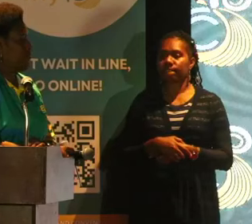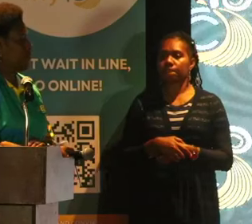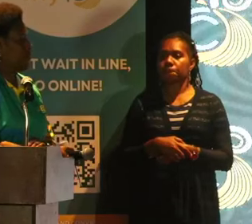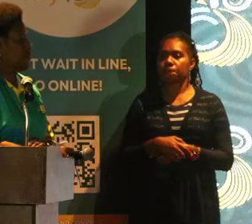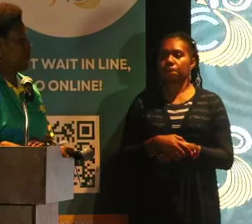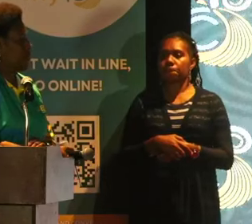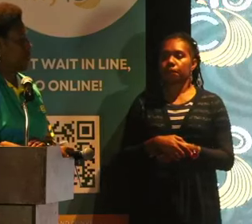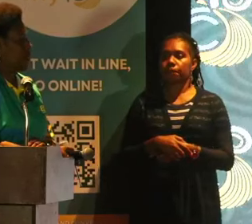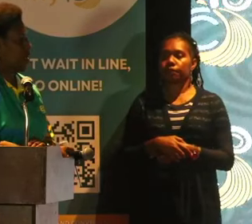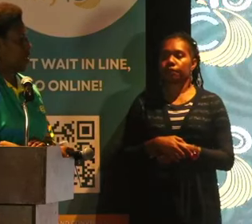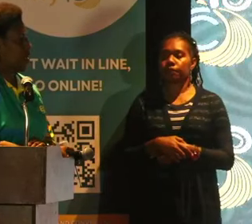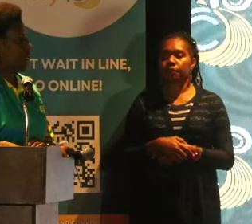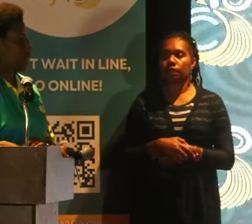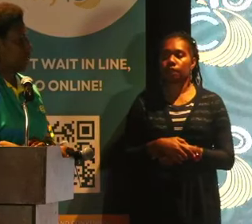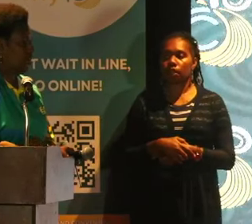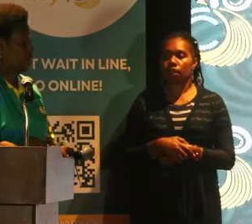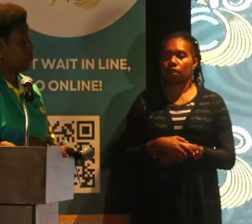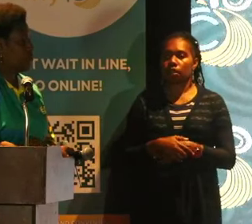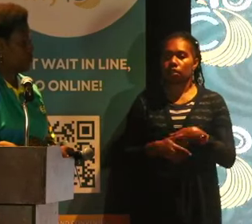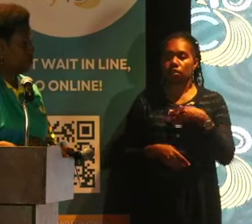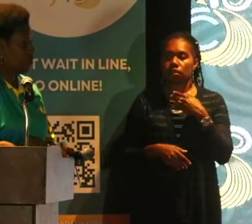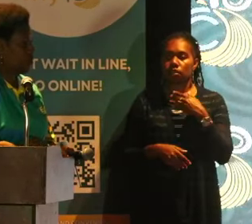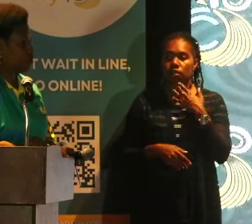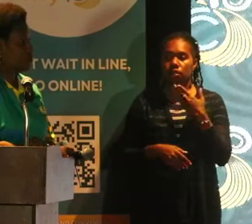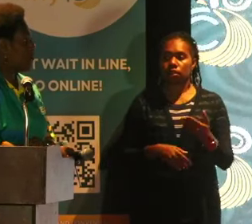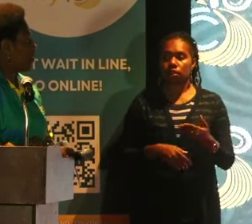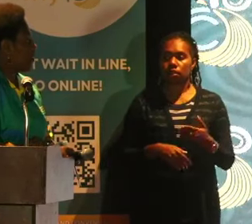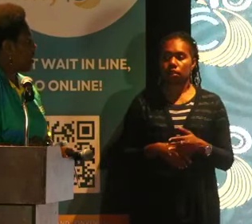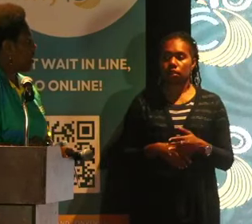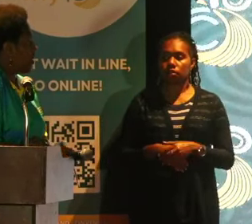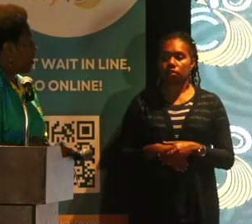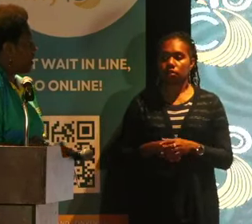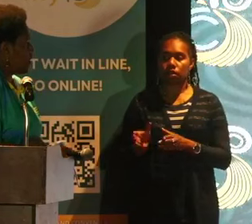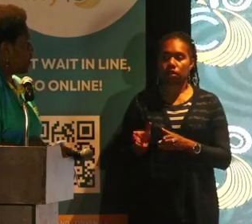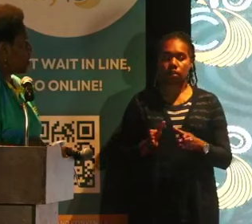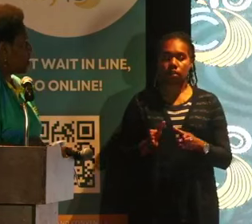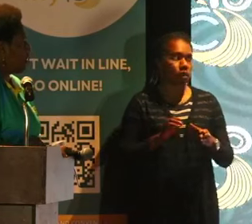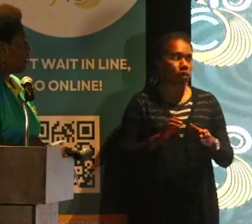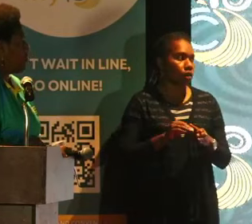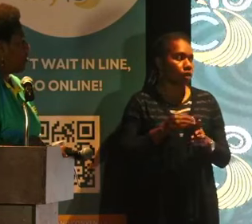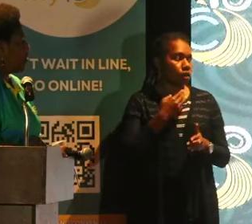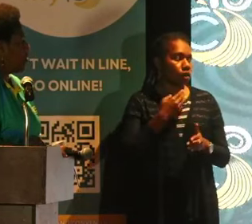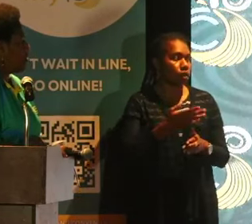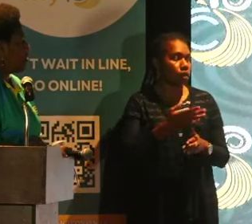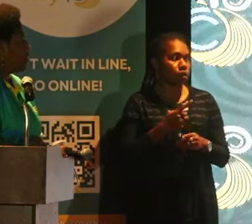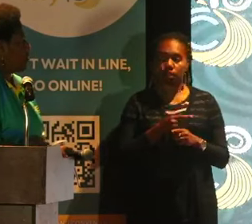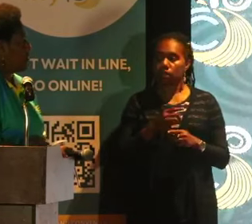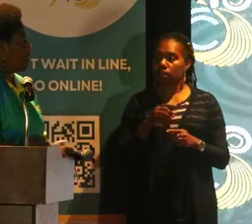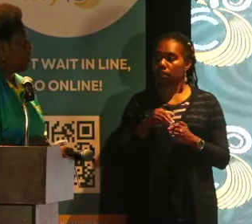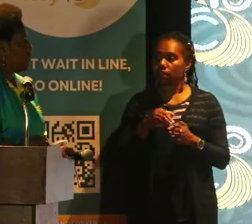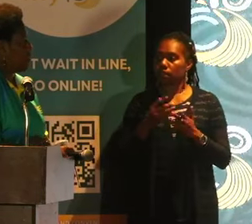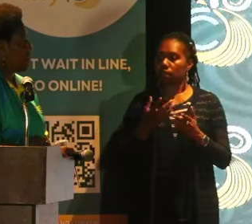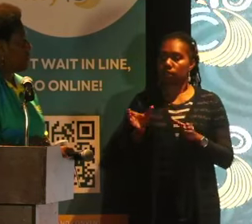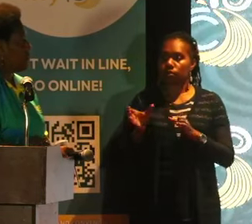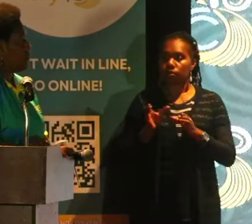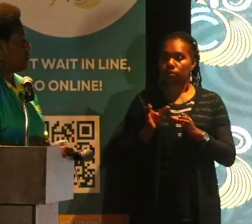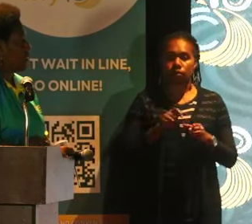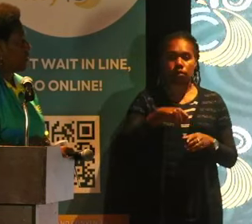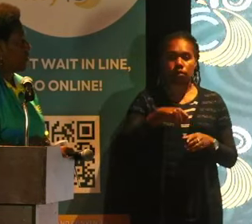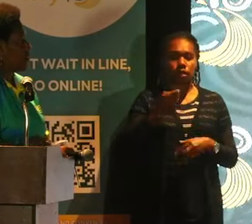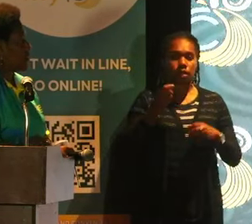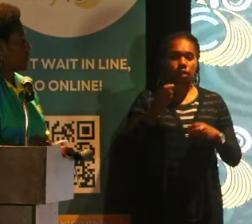Thank you for coming. For now, we'll move on to, and I'd like to thank our good officer